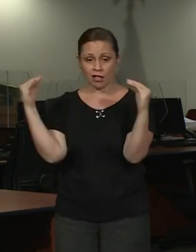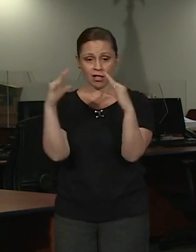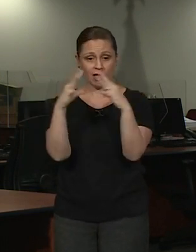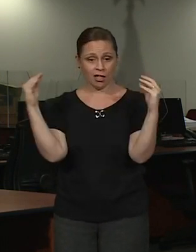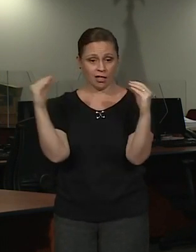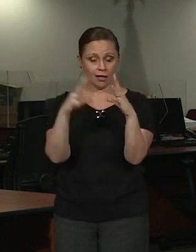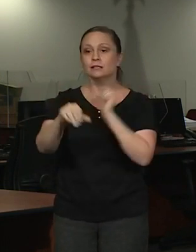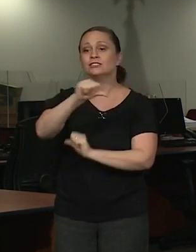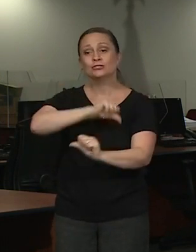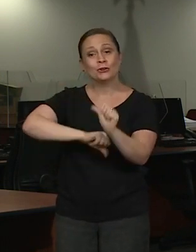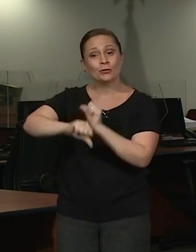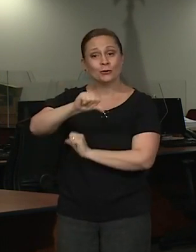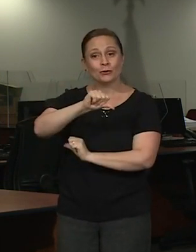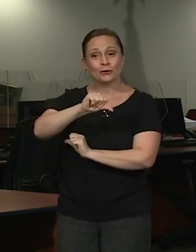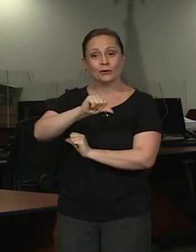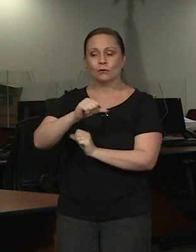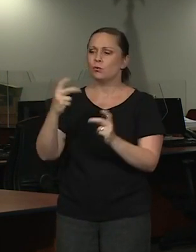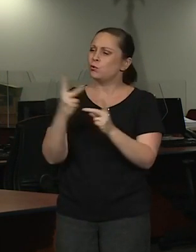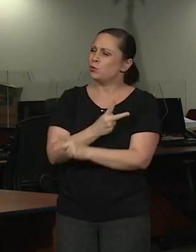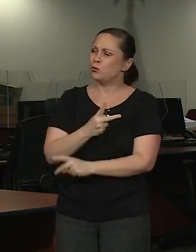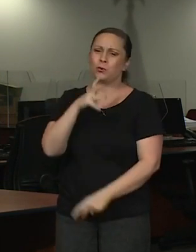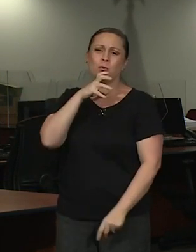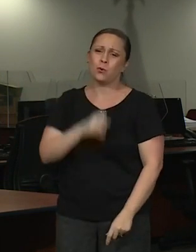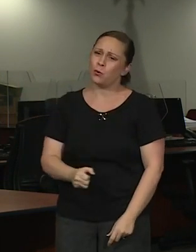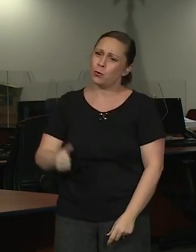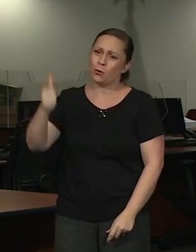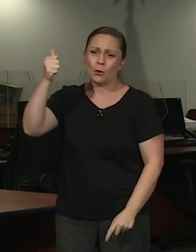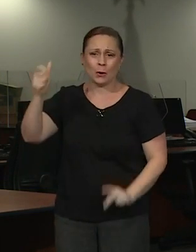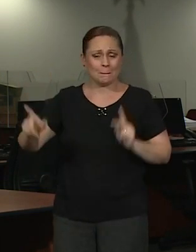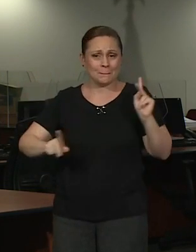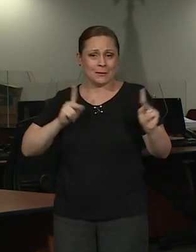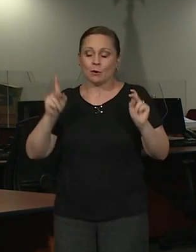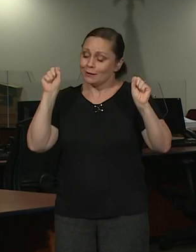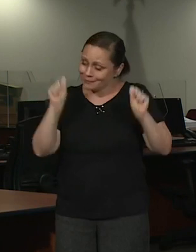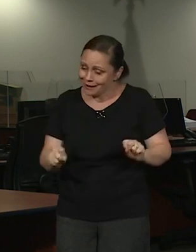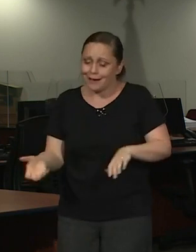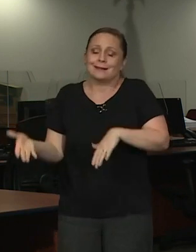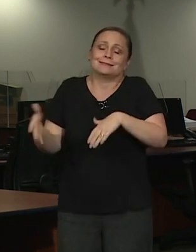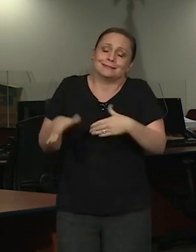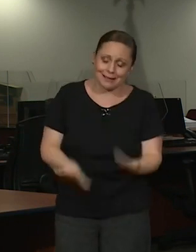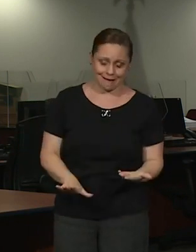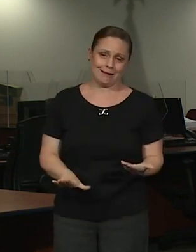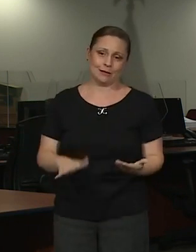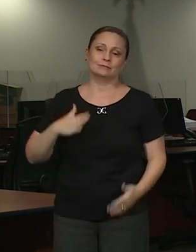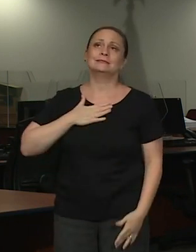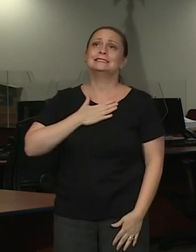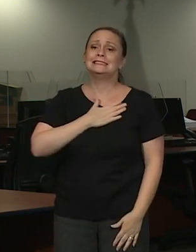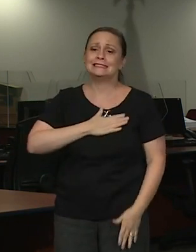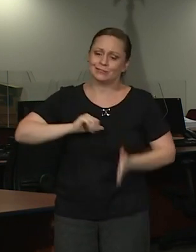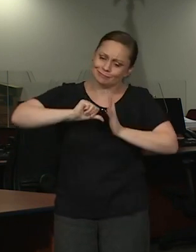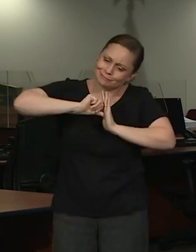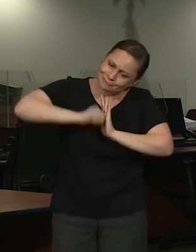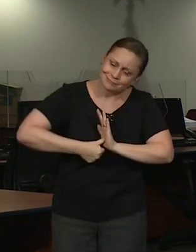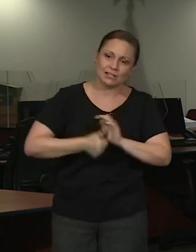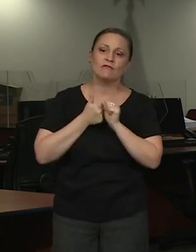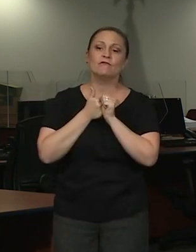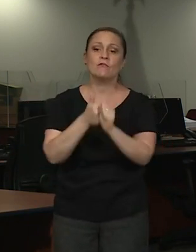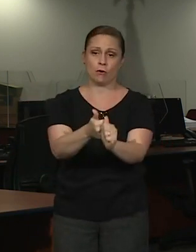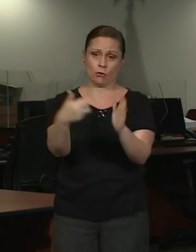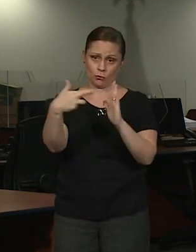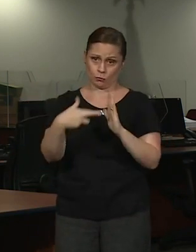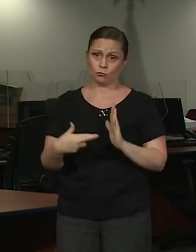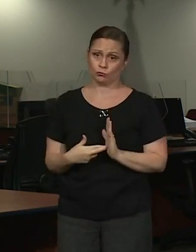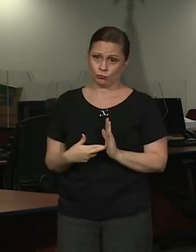and particularly the older people might die from the thing. So, ladies and gentlemen, we got to follow the